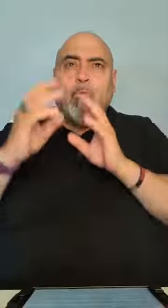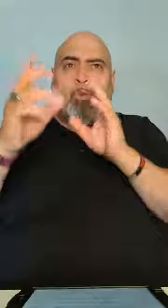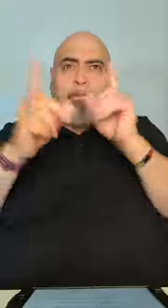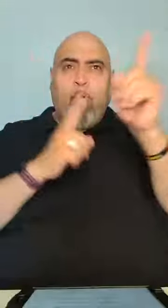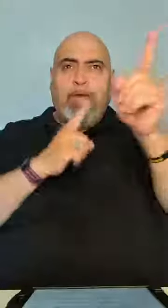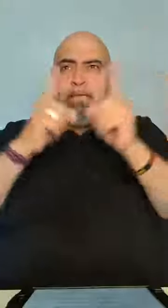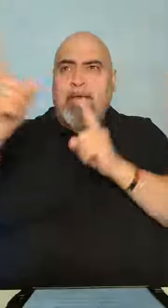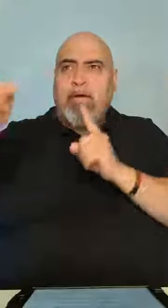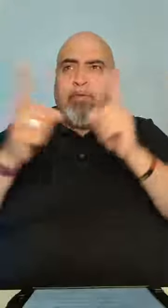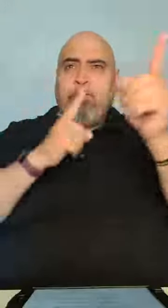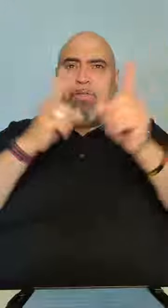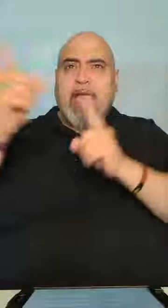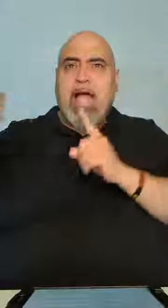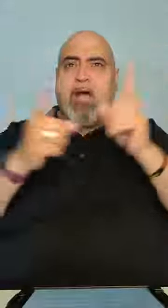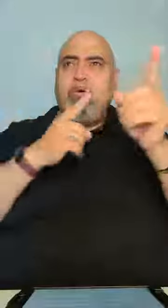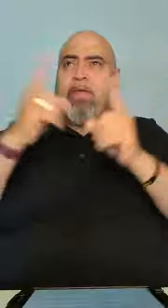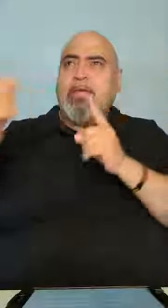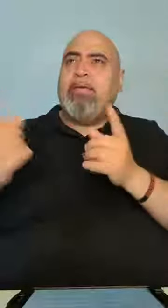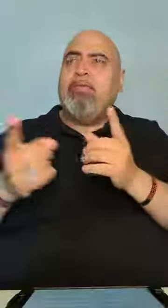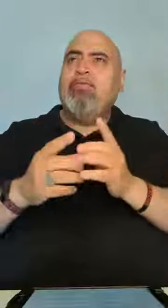We point at others and how they live,